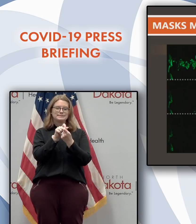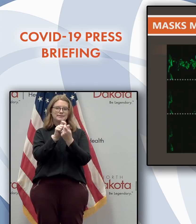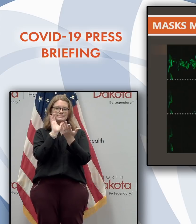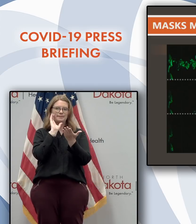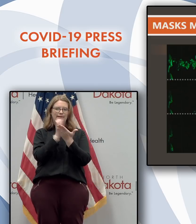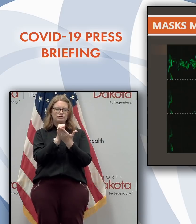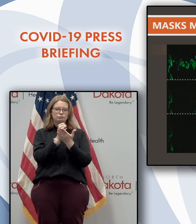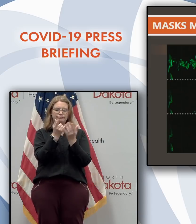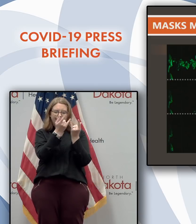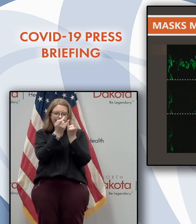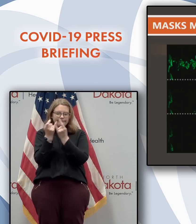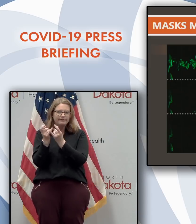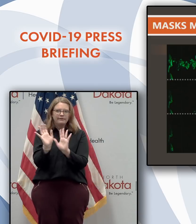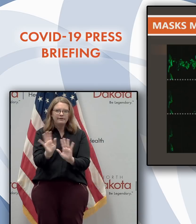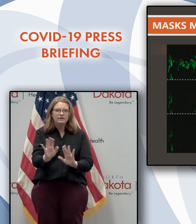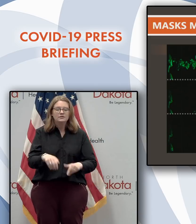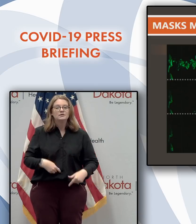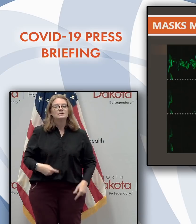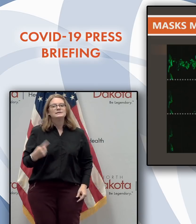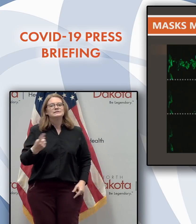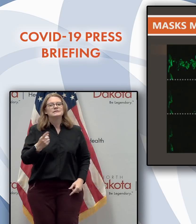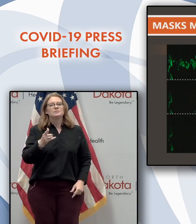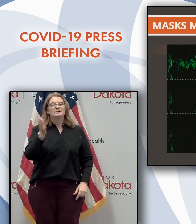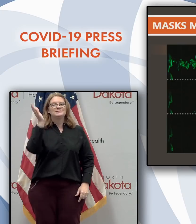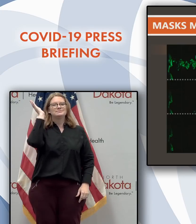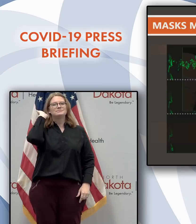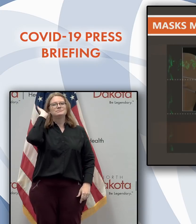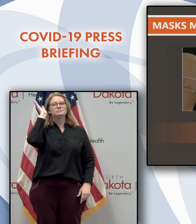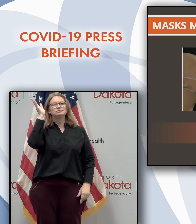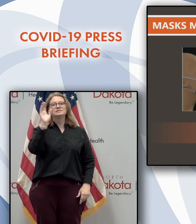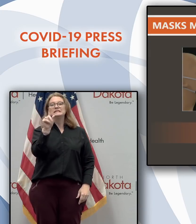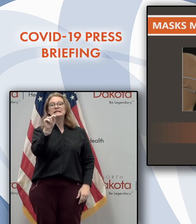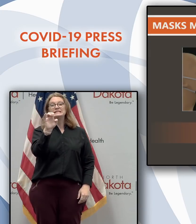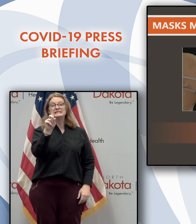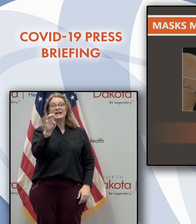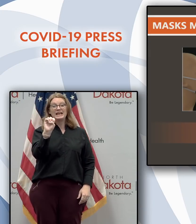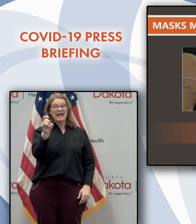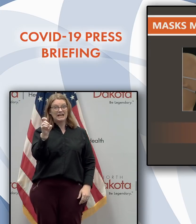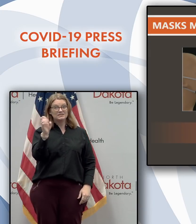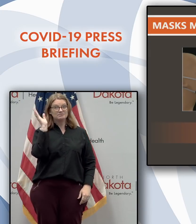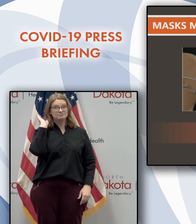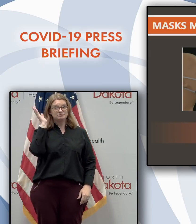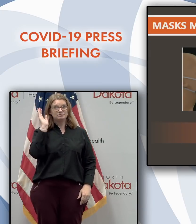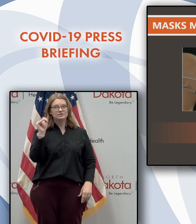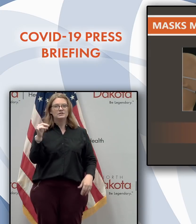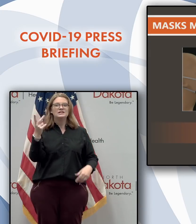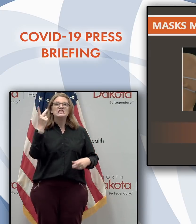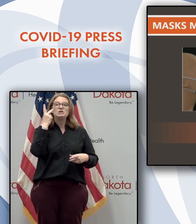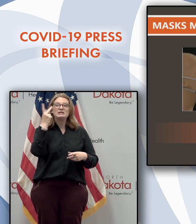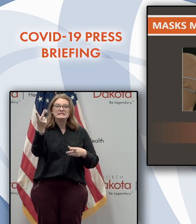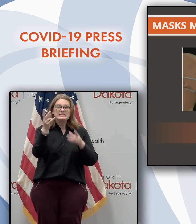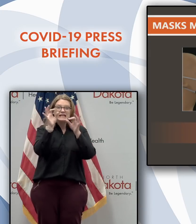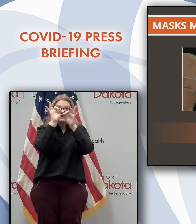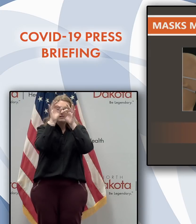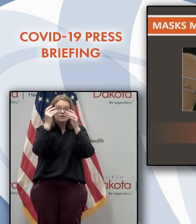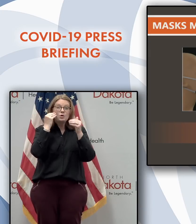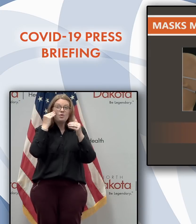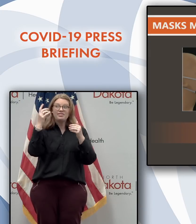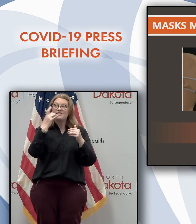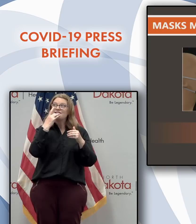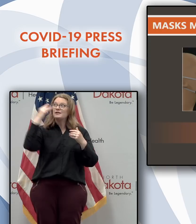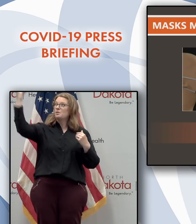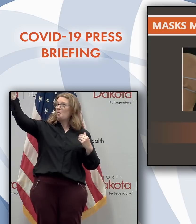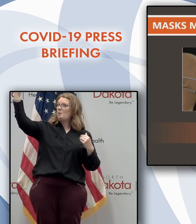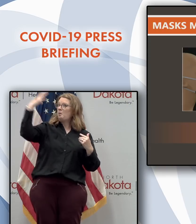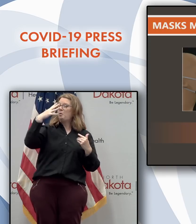somebody watch somebody give a speech on a TEDx video who's talking on stage. You can actually see the particles if the light's bright enough coming out